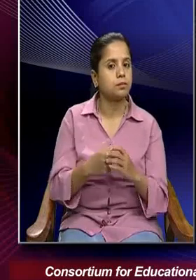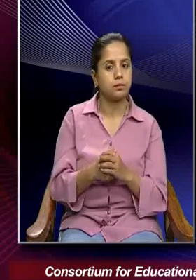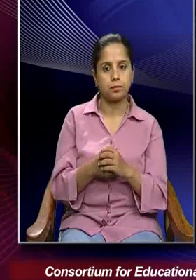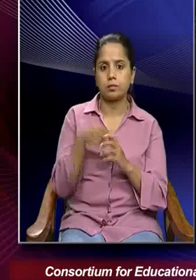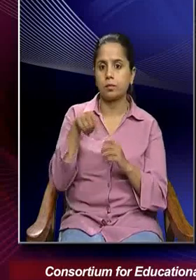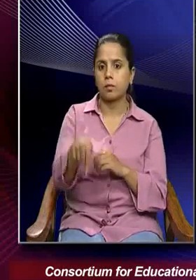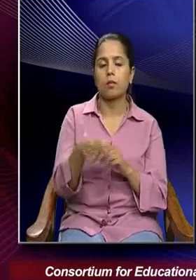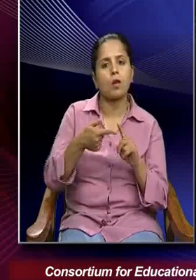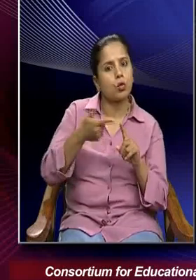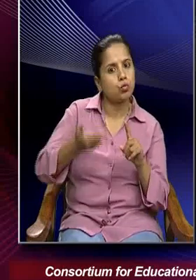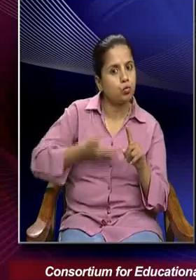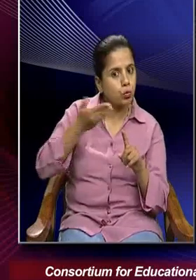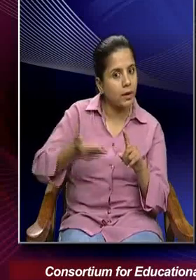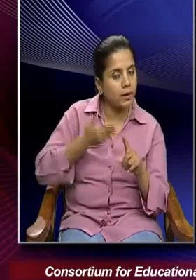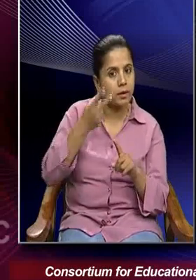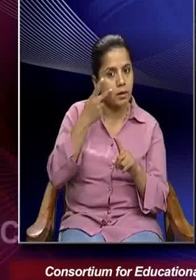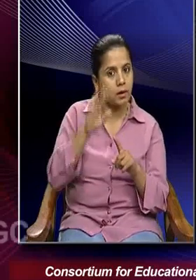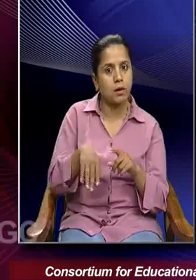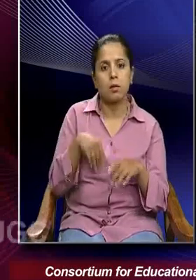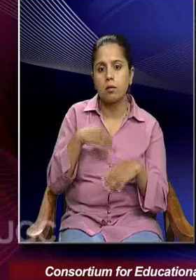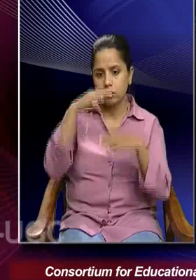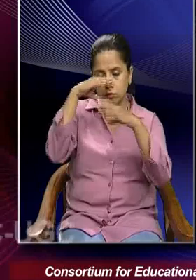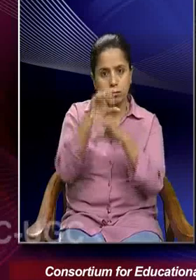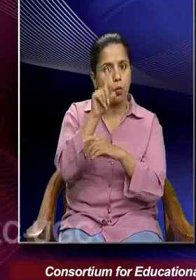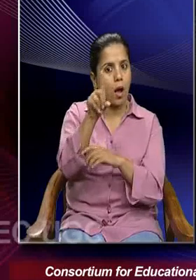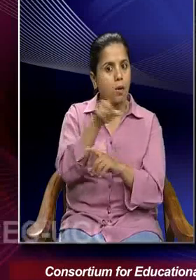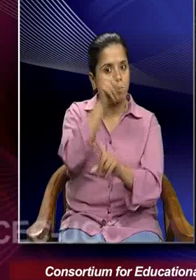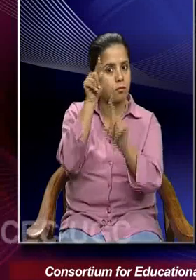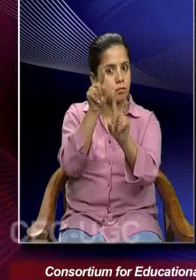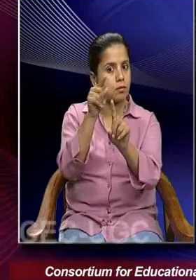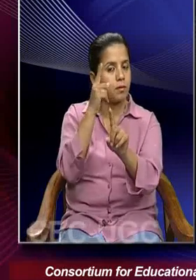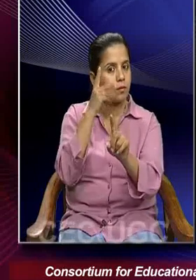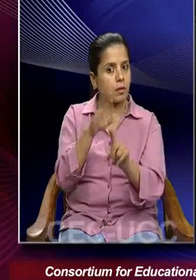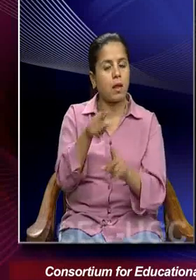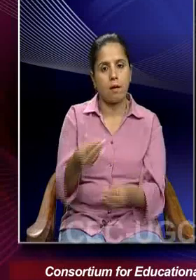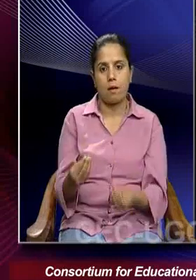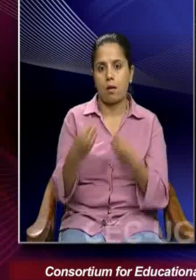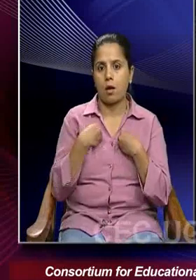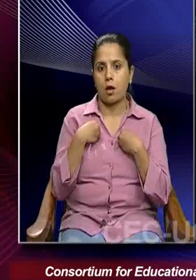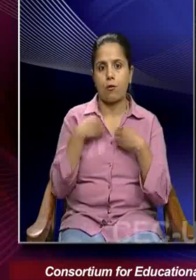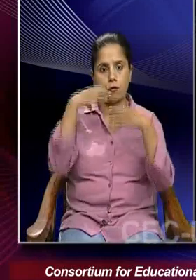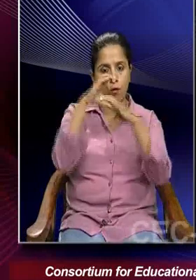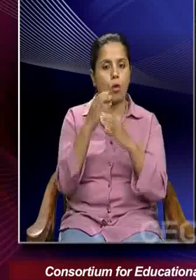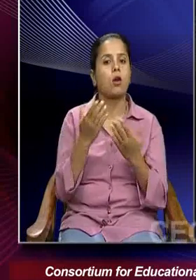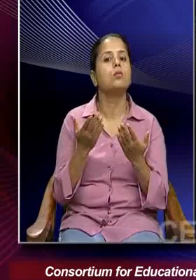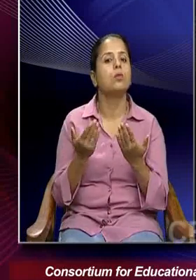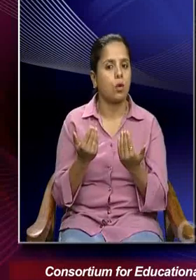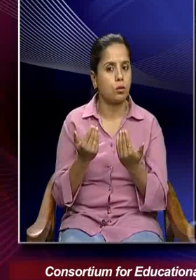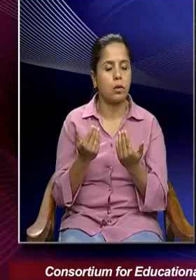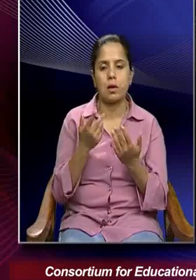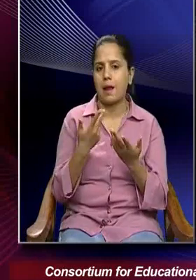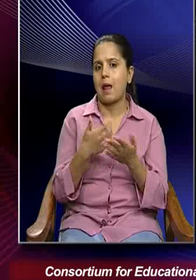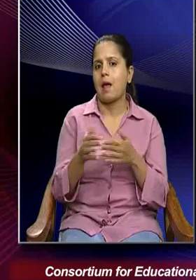The training of concentration enables us to stay focused on